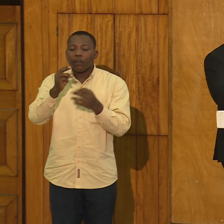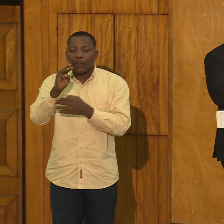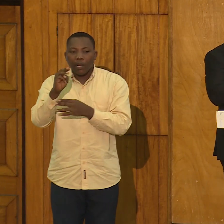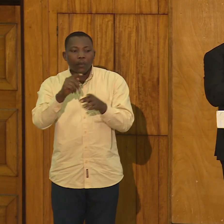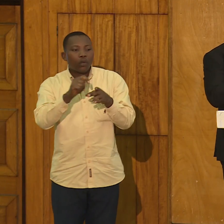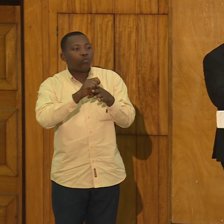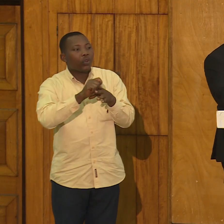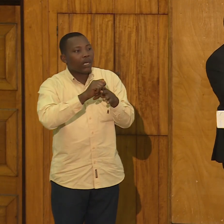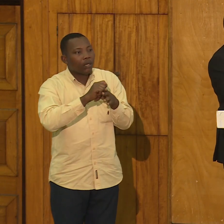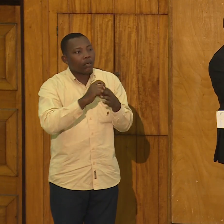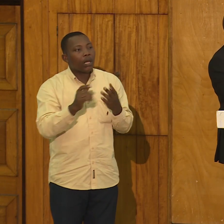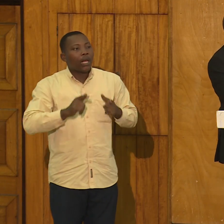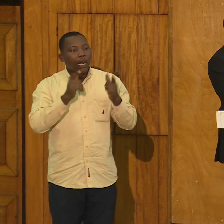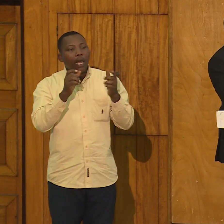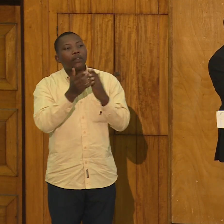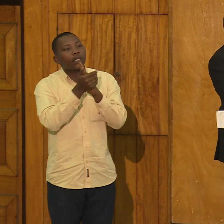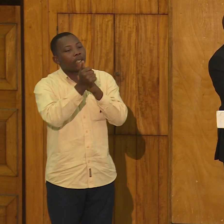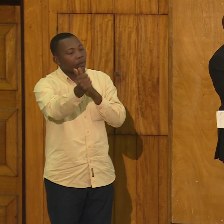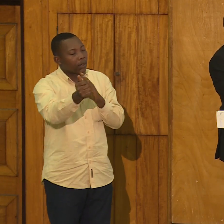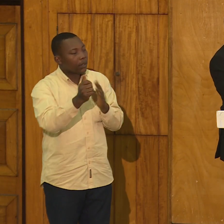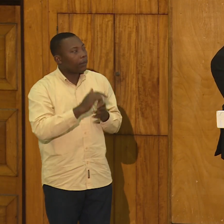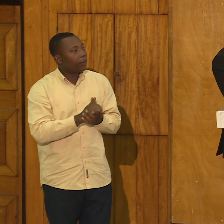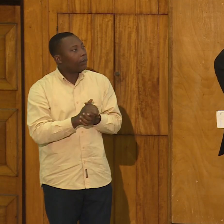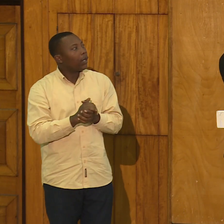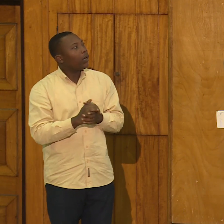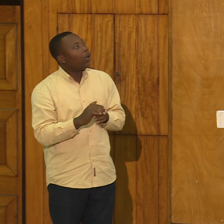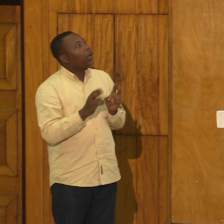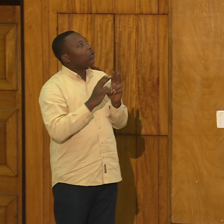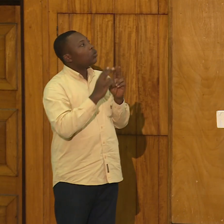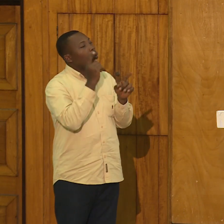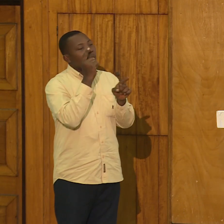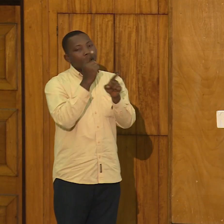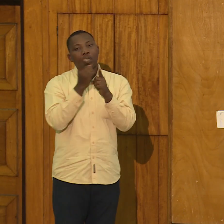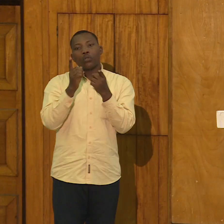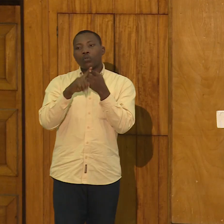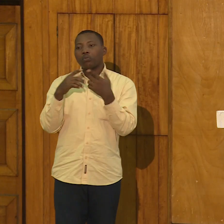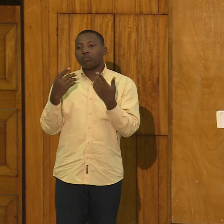skills. Okay, if you can move. So just to